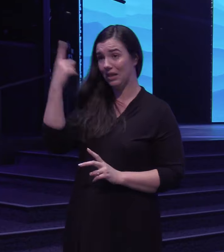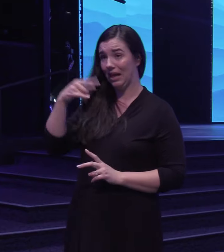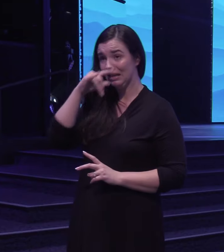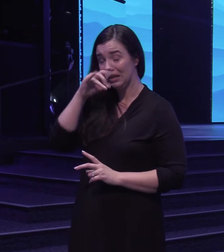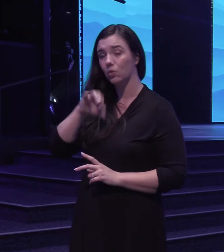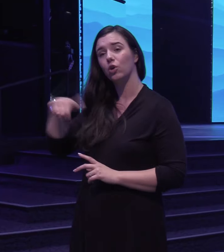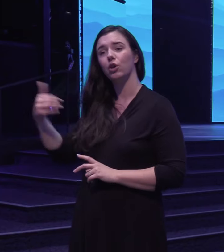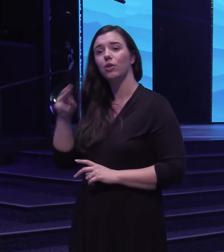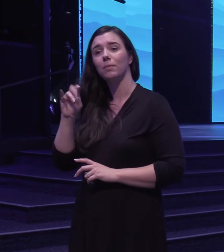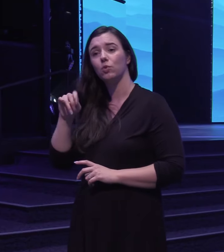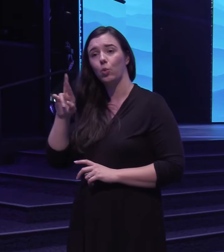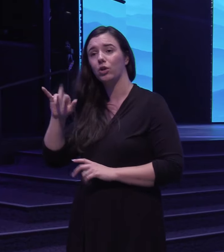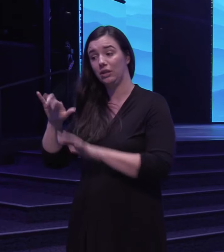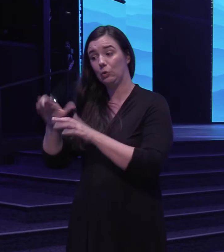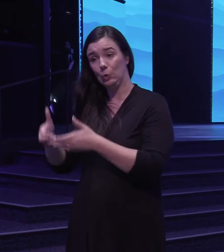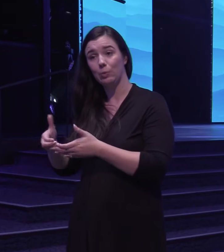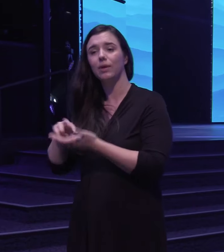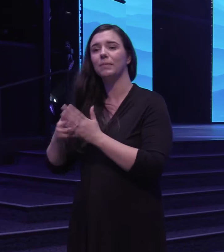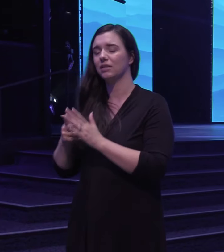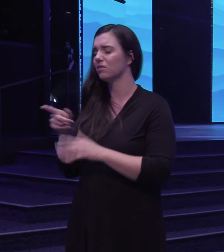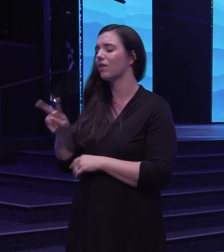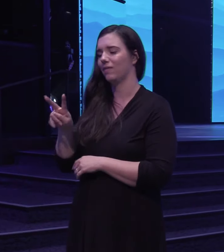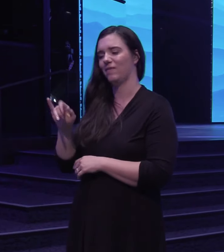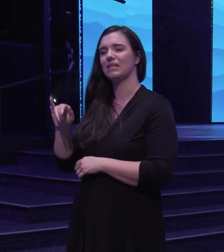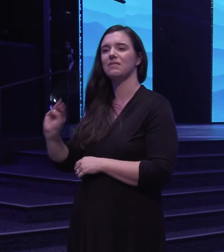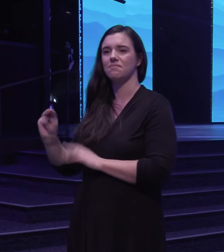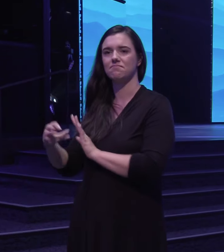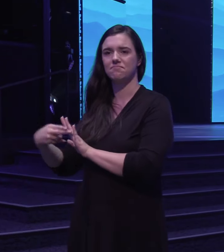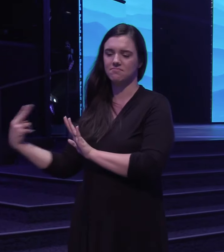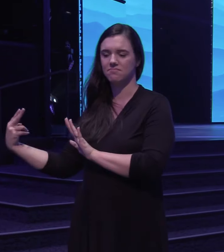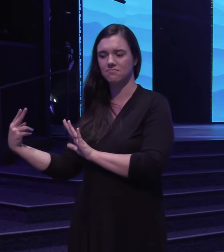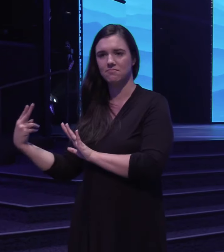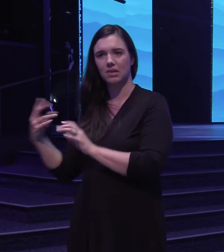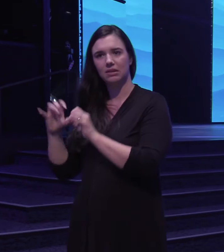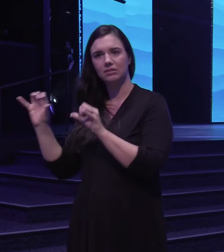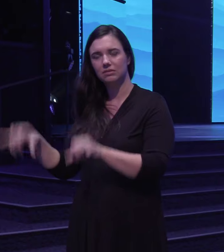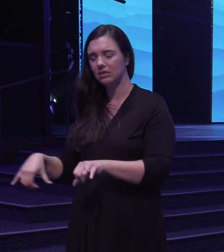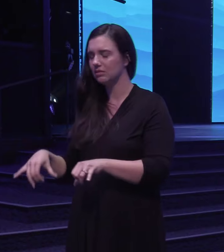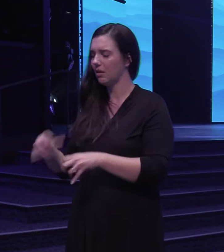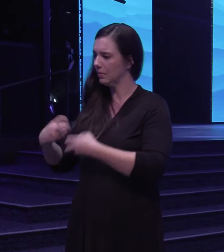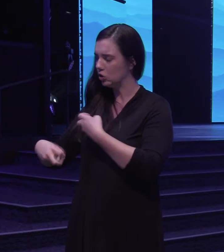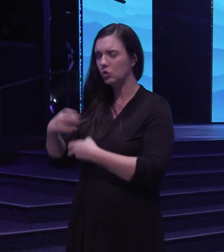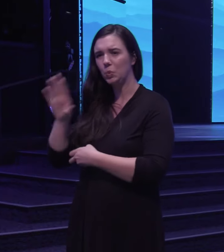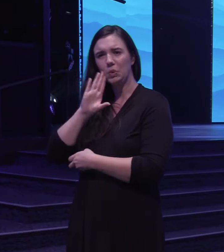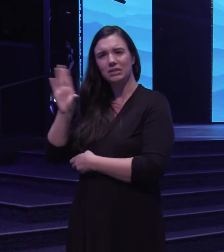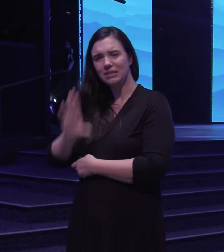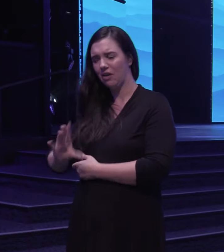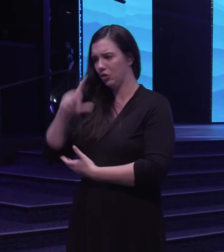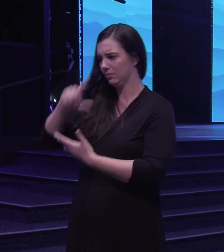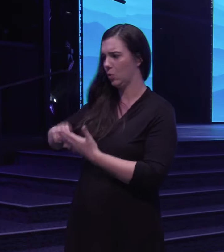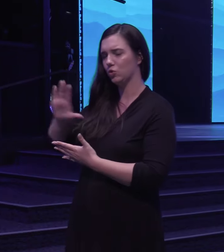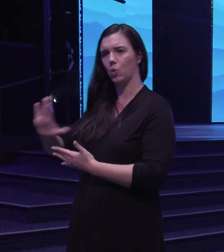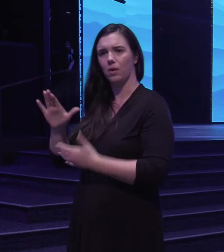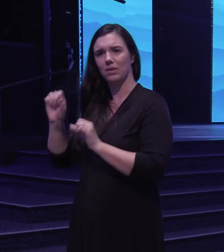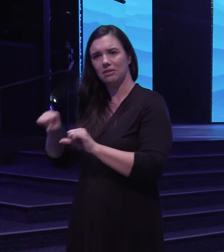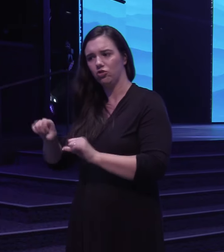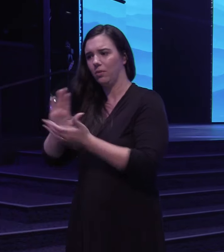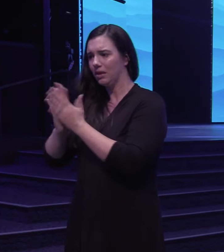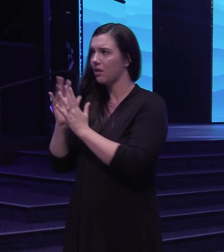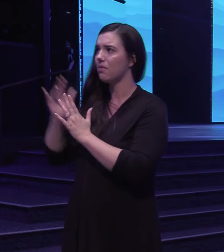or another minority, you're a victim. And the system is stacked against you. You'll never realize your potential.